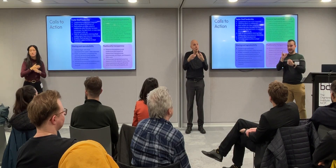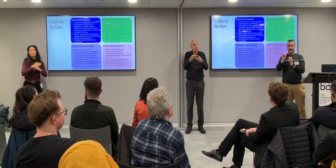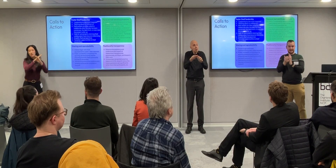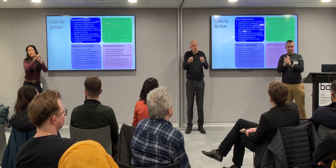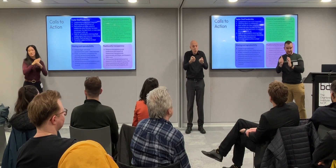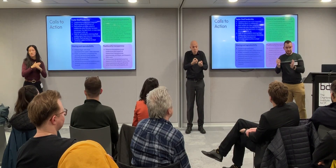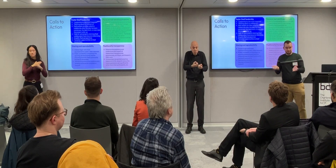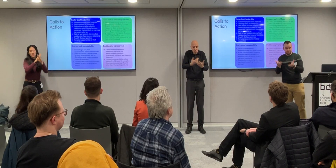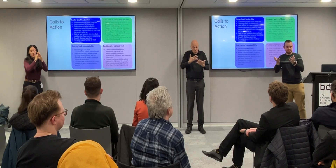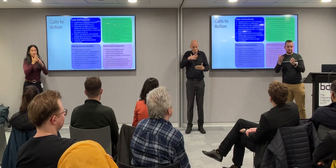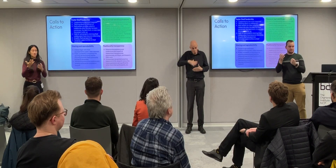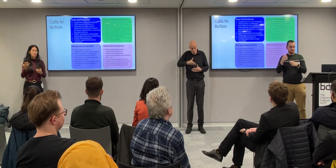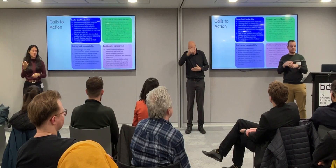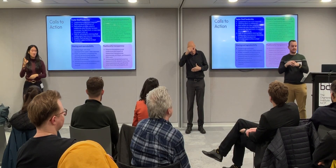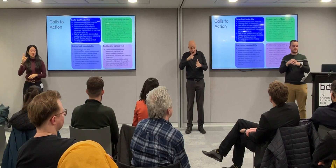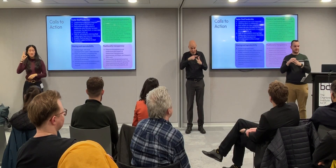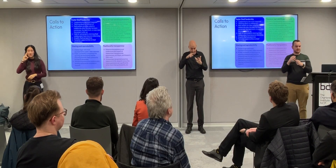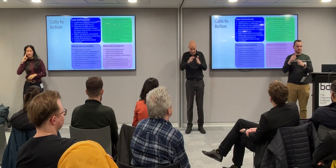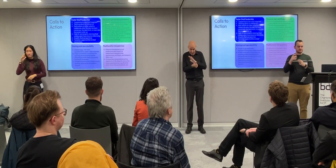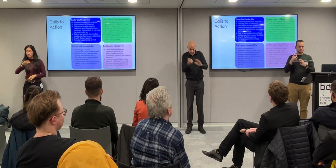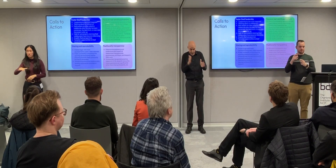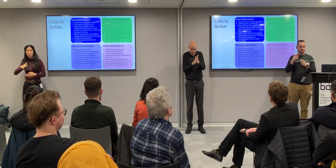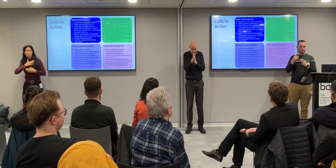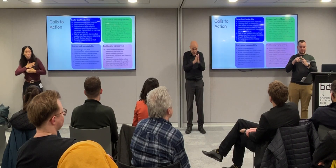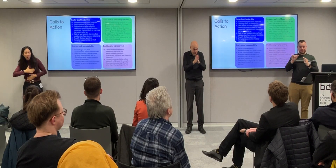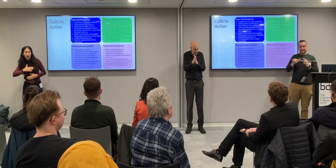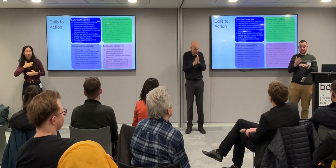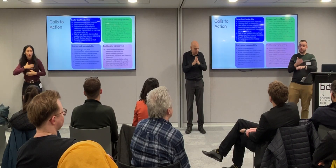people who want to learn AI skills.